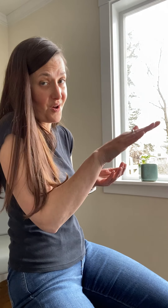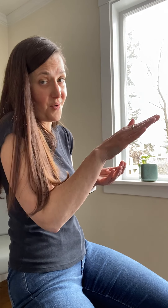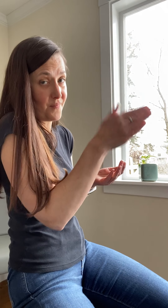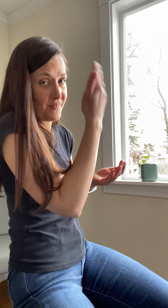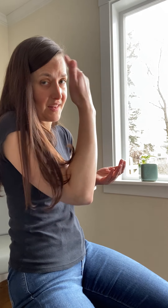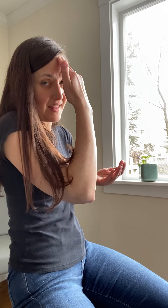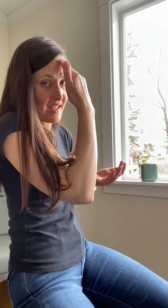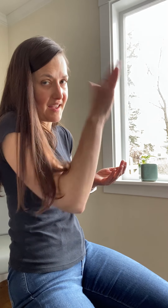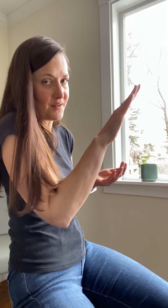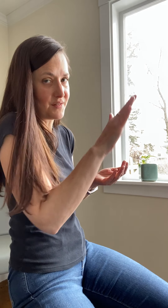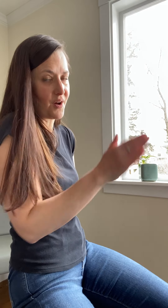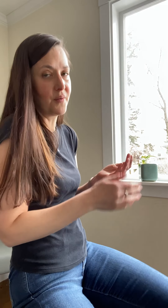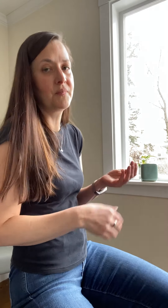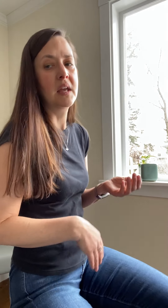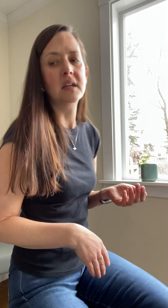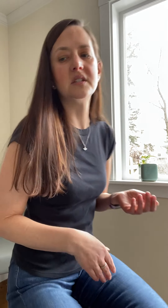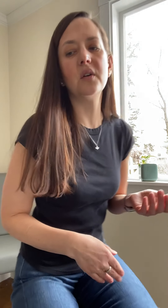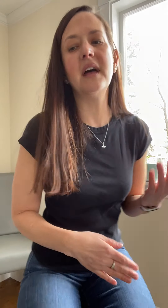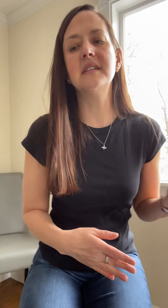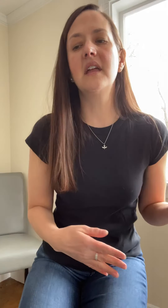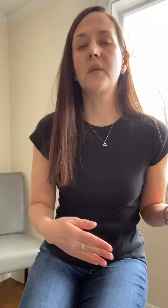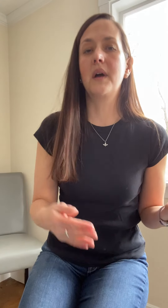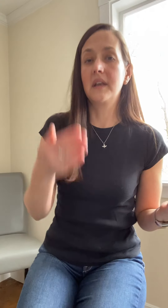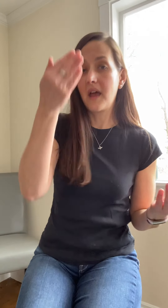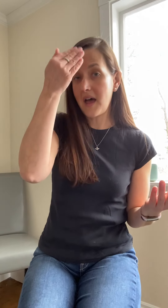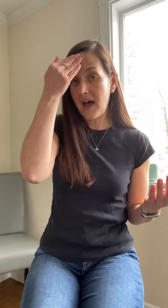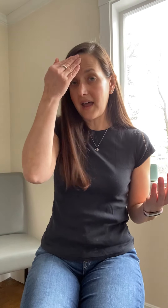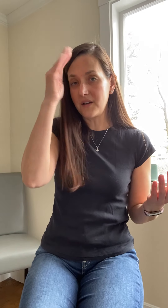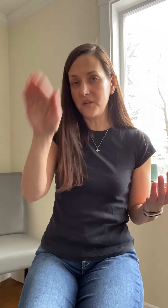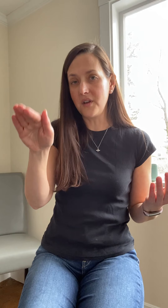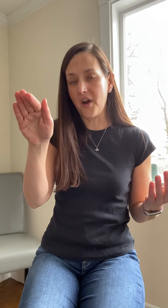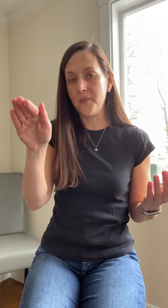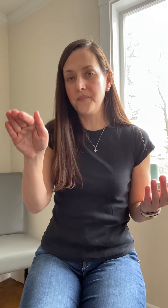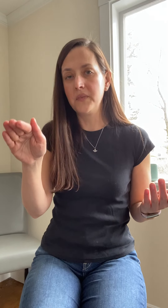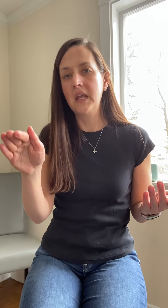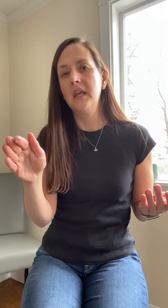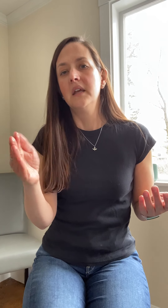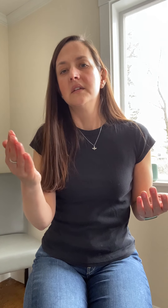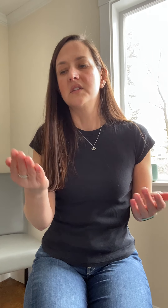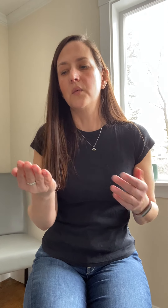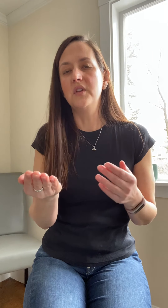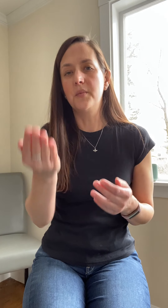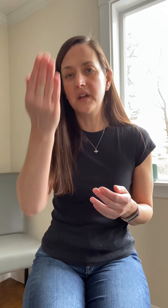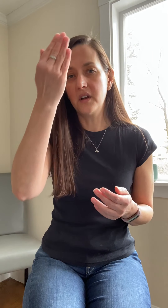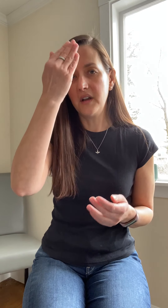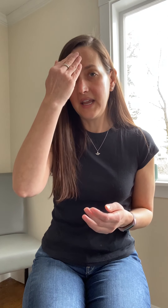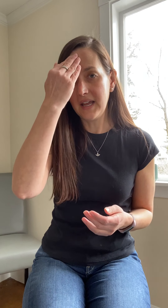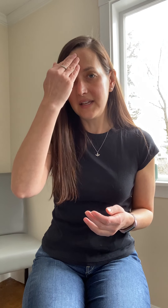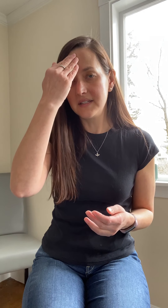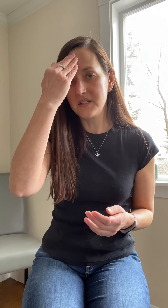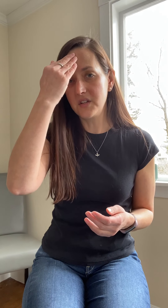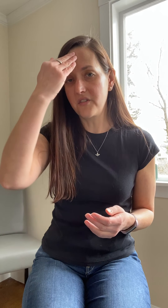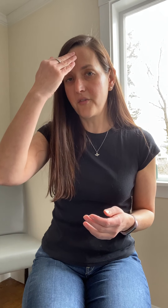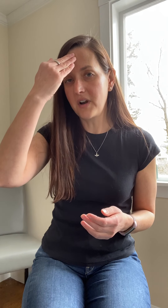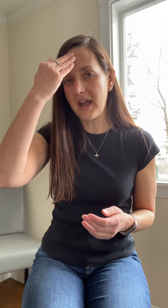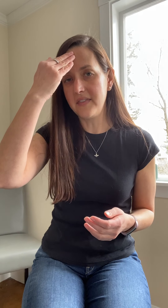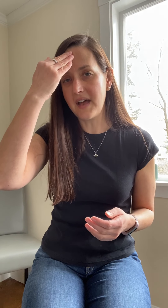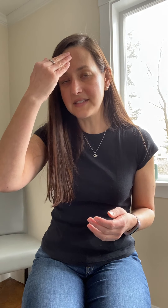know, I don't know. So that's another one, I don't know. So when you bring your hand to your forehead, that's how